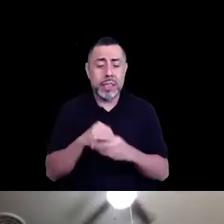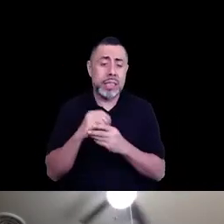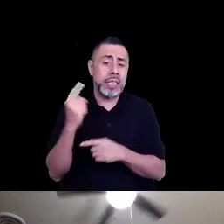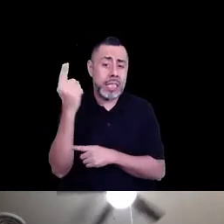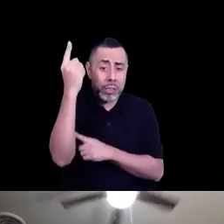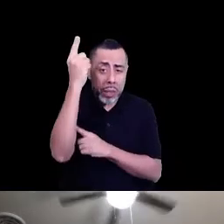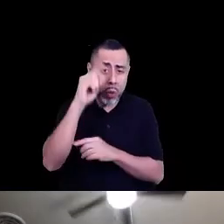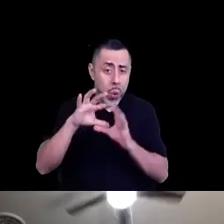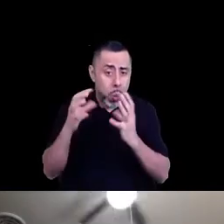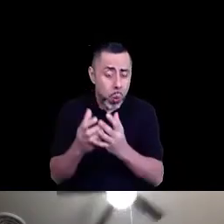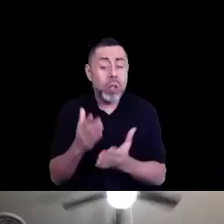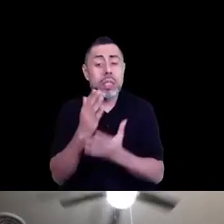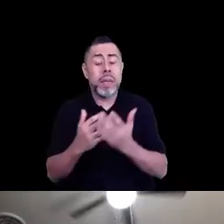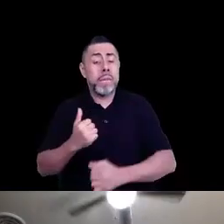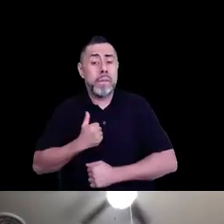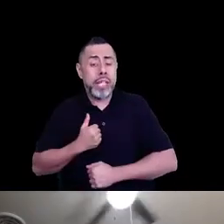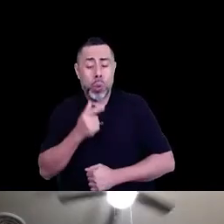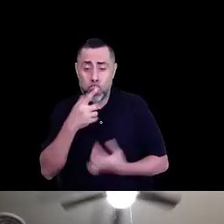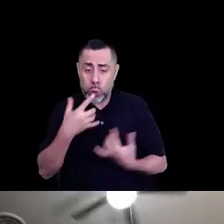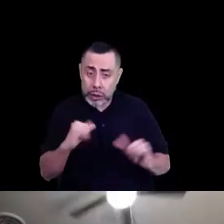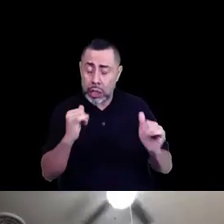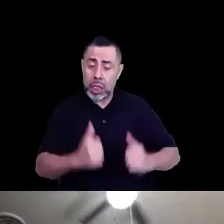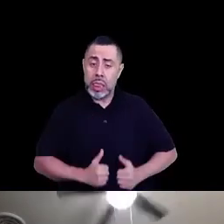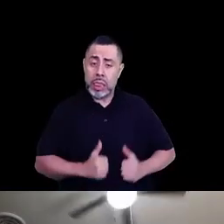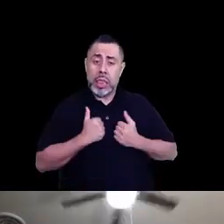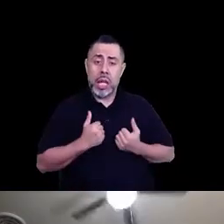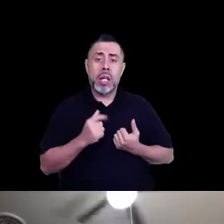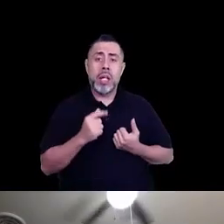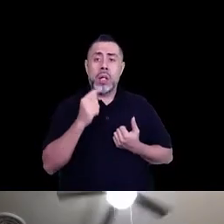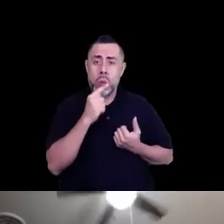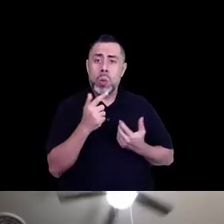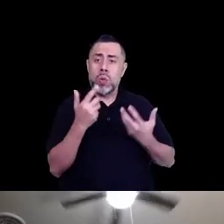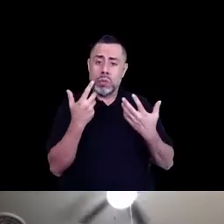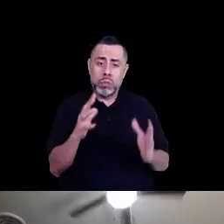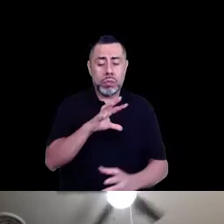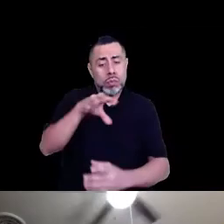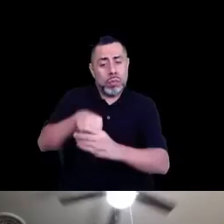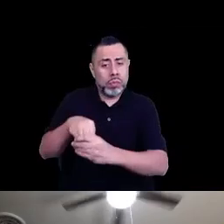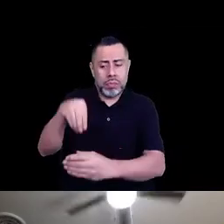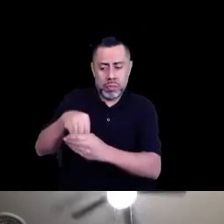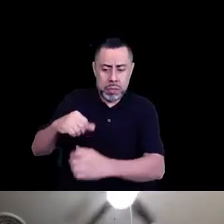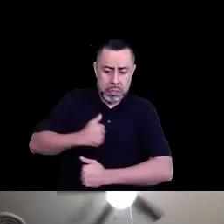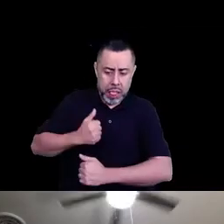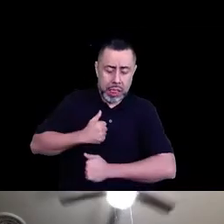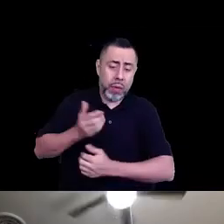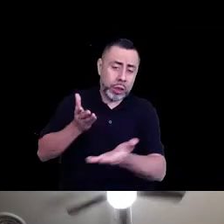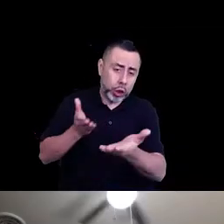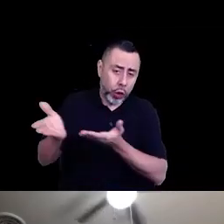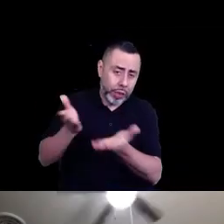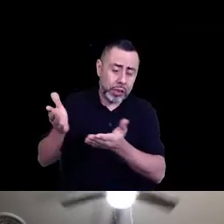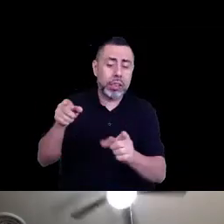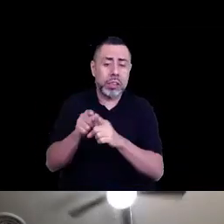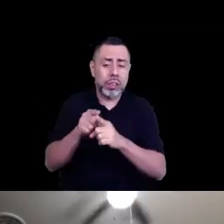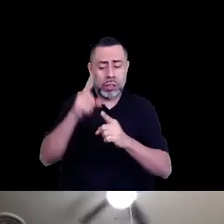that are still living that have been to serve in our military and also to protect our